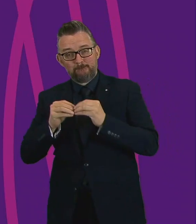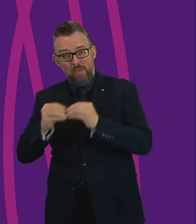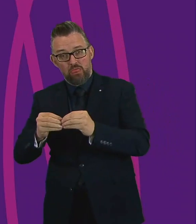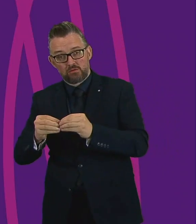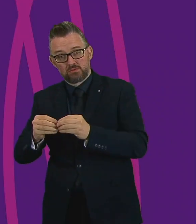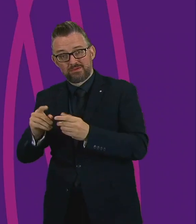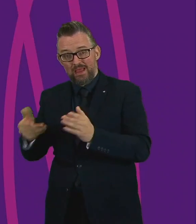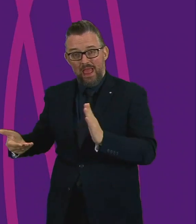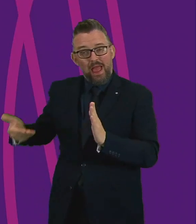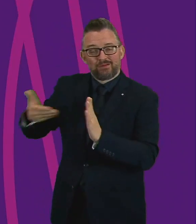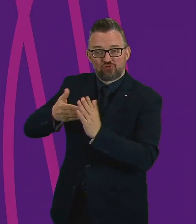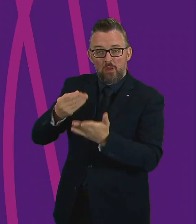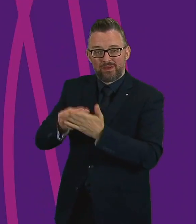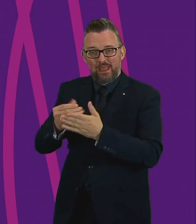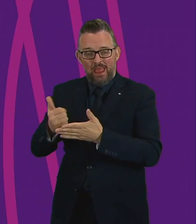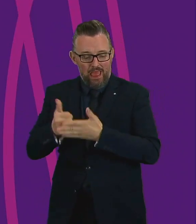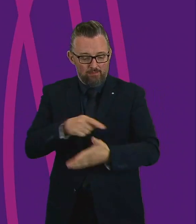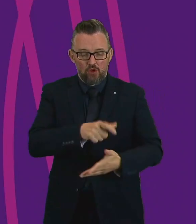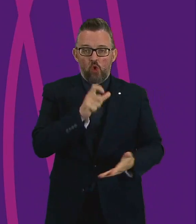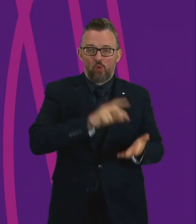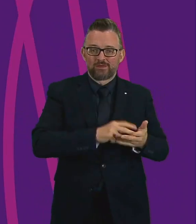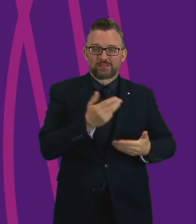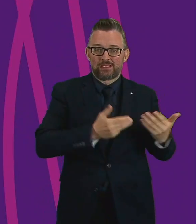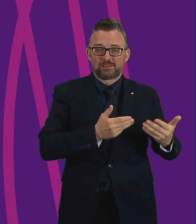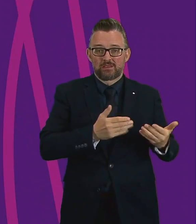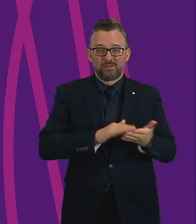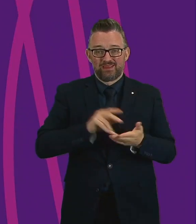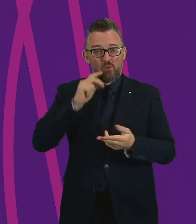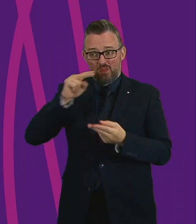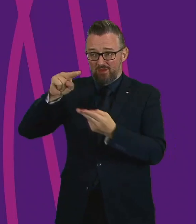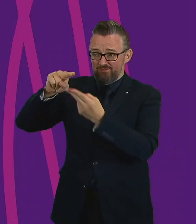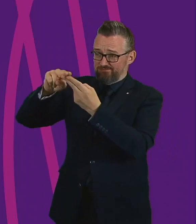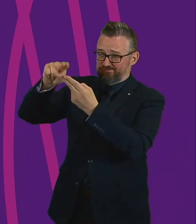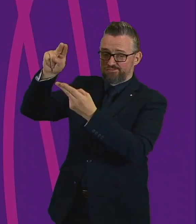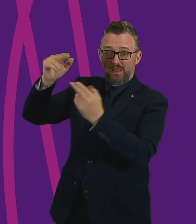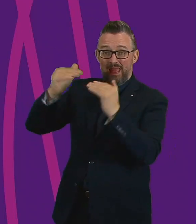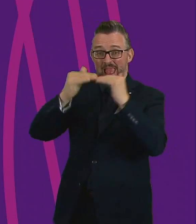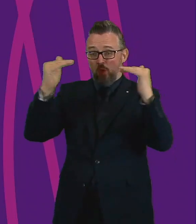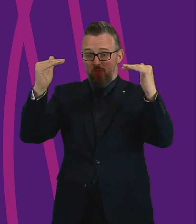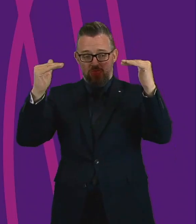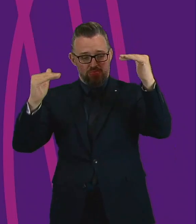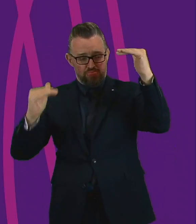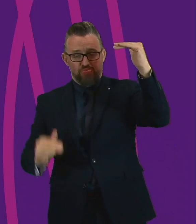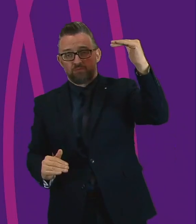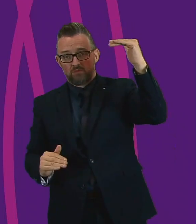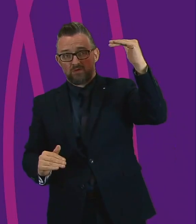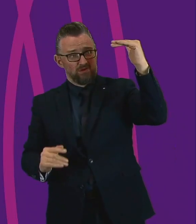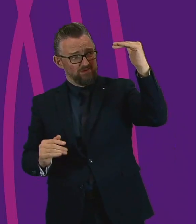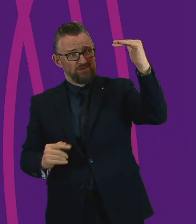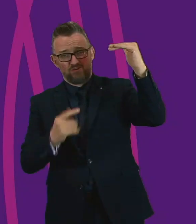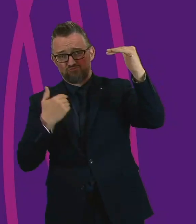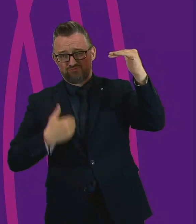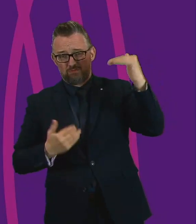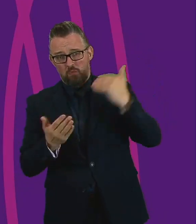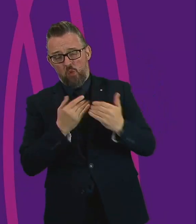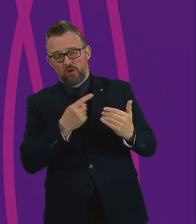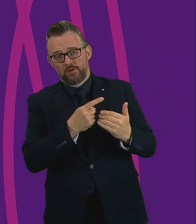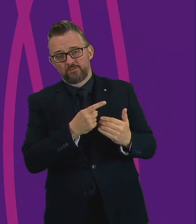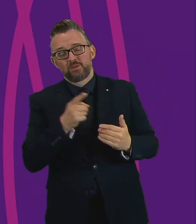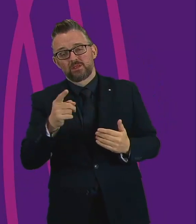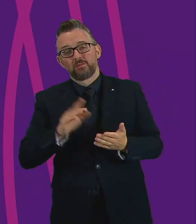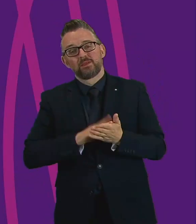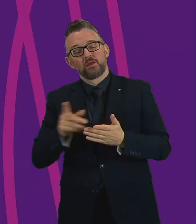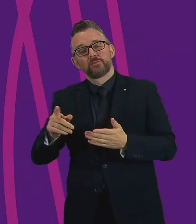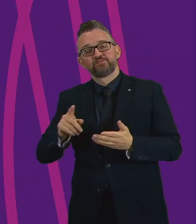easing to respond to COVID-19 will increase this inequality. Now, obviously, it provides flexibility to the